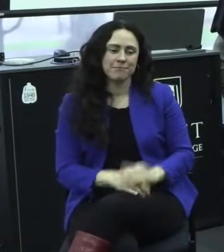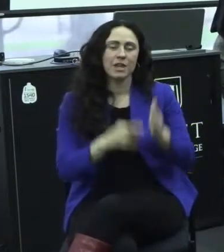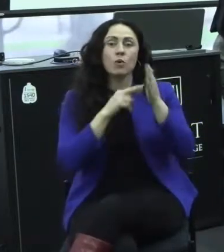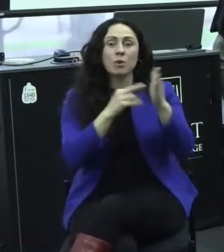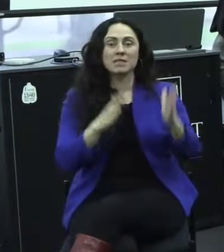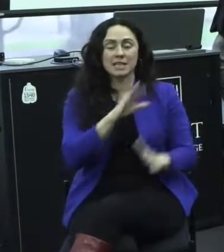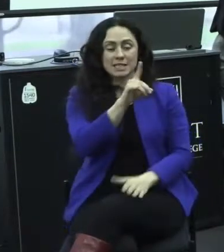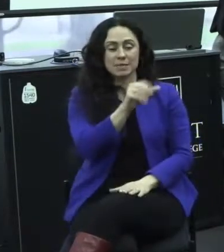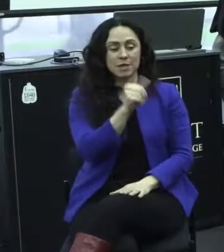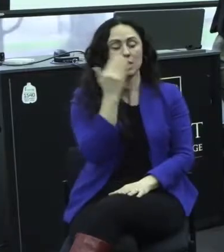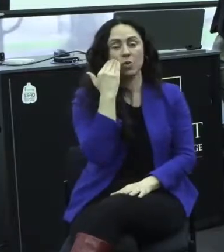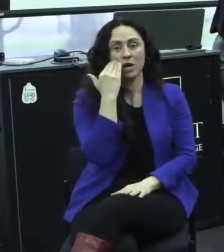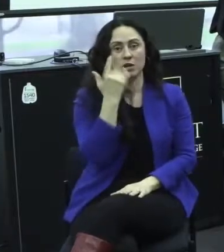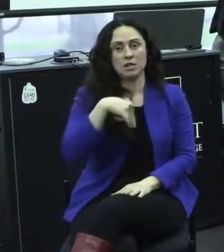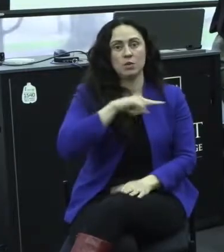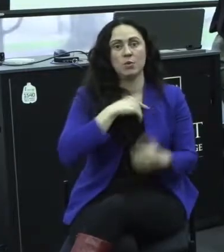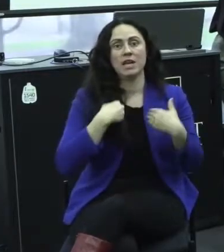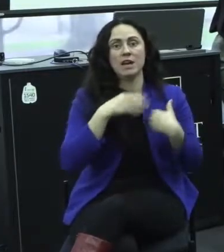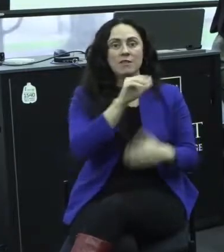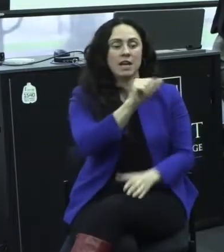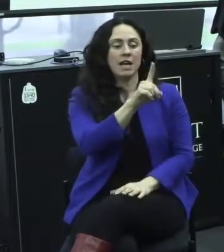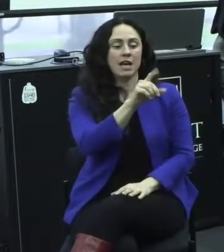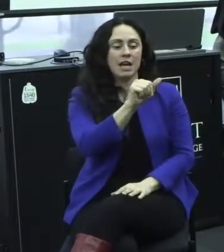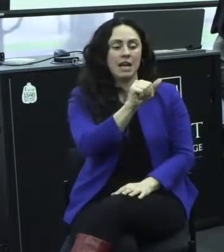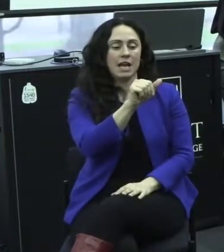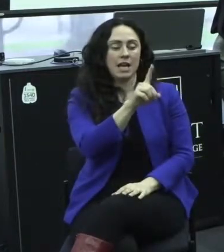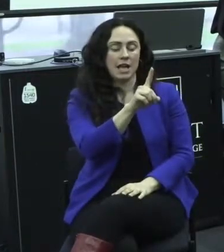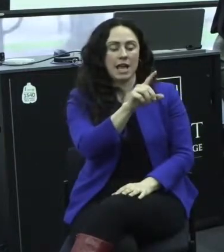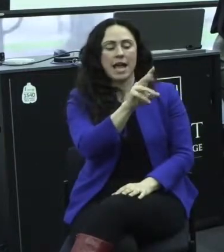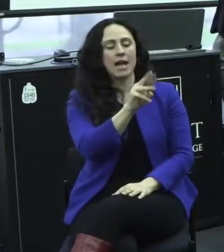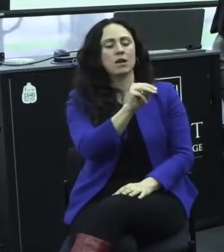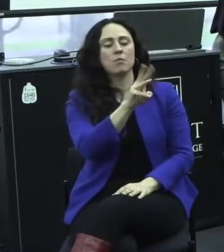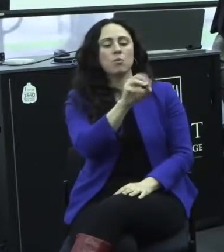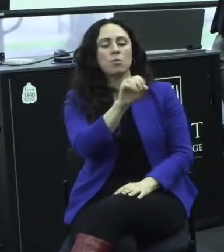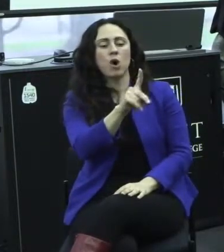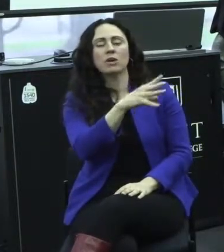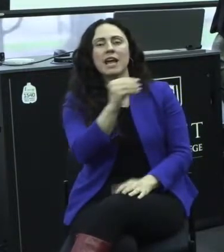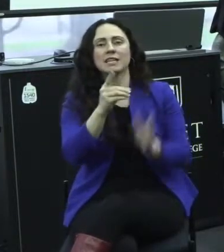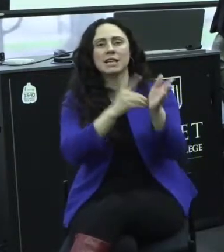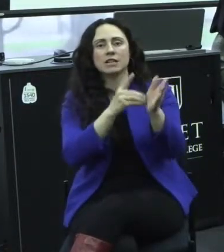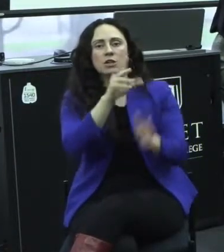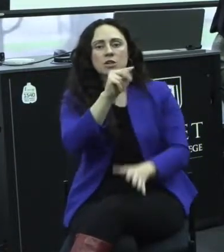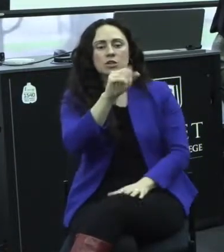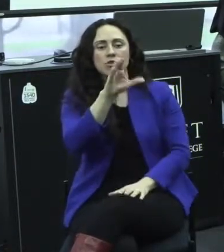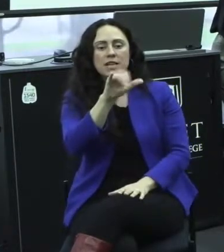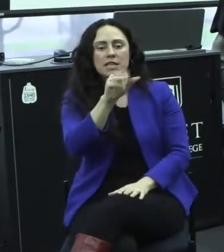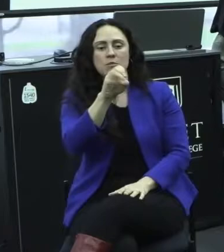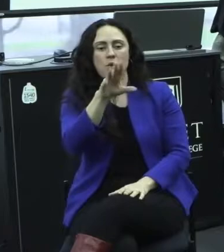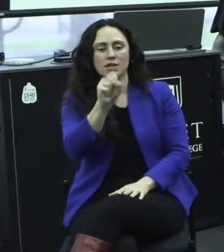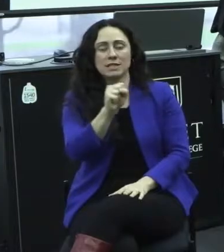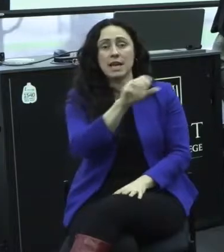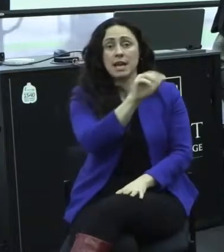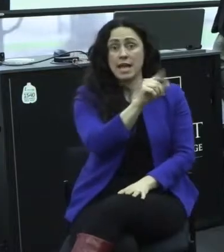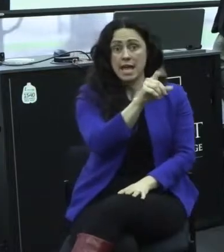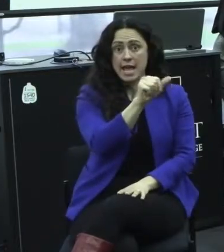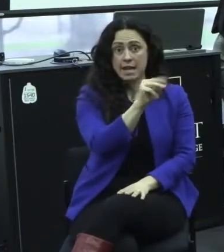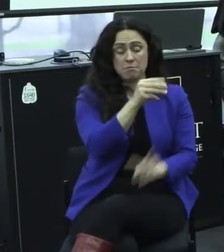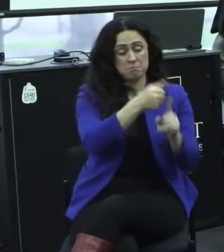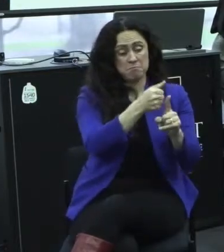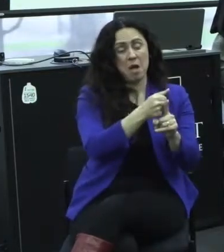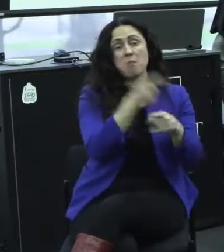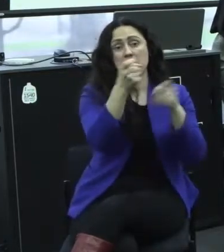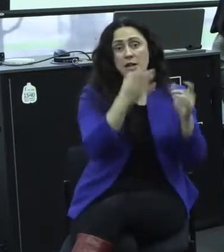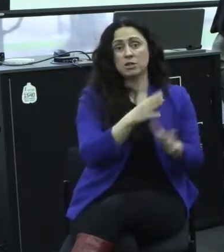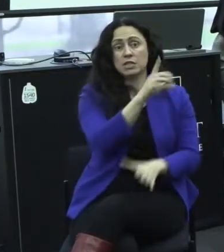Representing disability awareness, we have Adam Woke and Dr. Tracy Morris. Adam Woke is the manager of disability services here